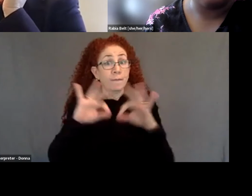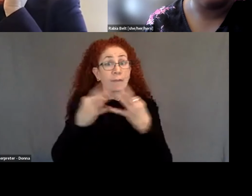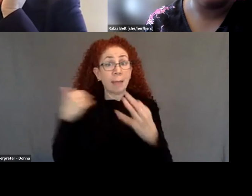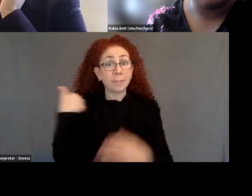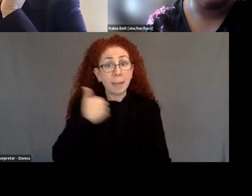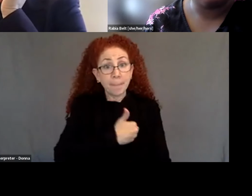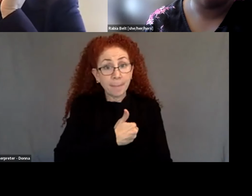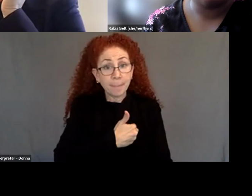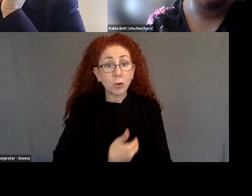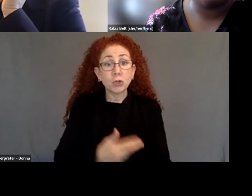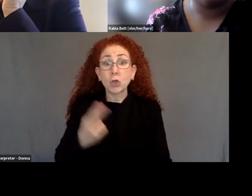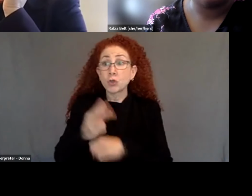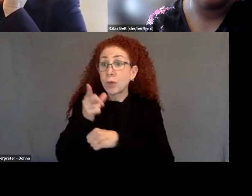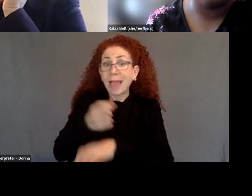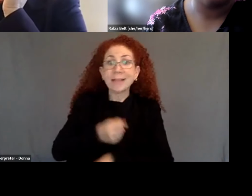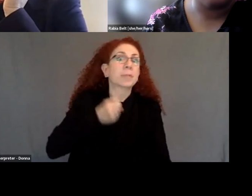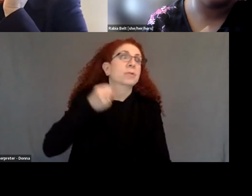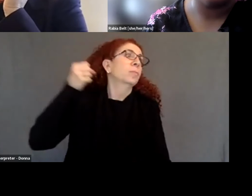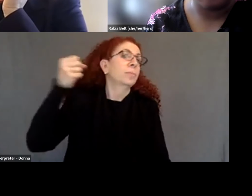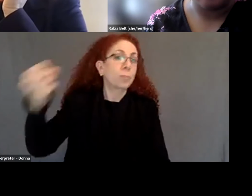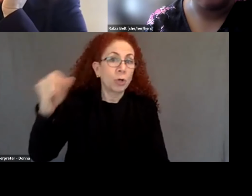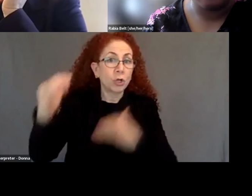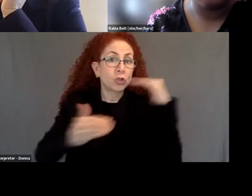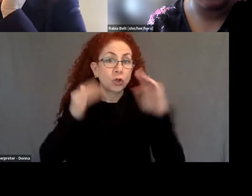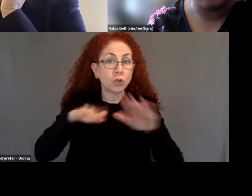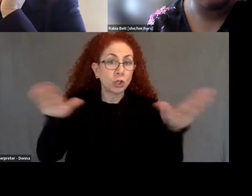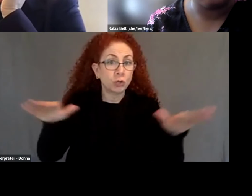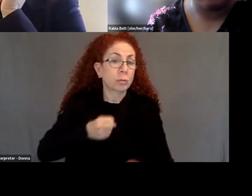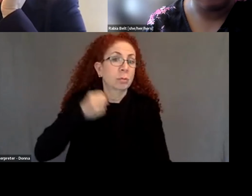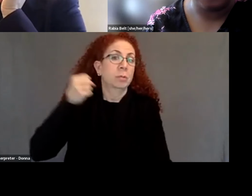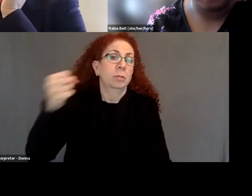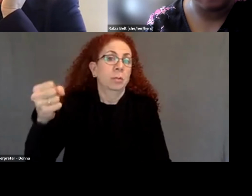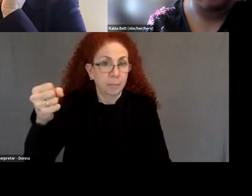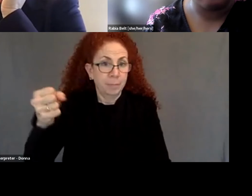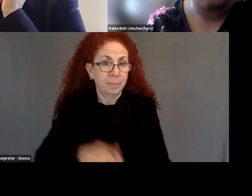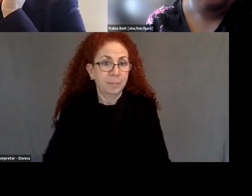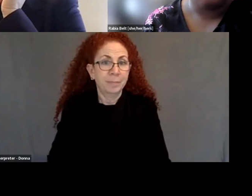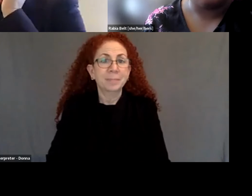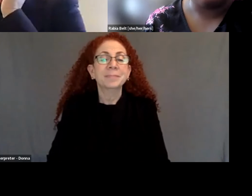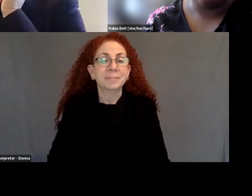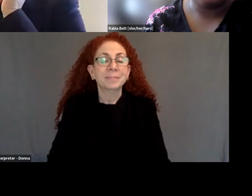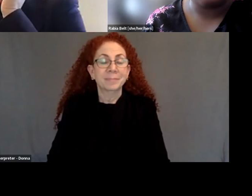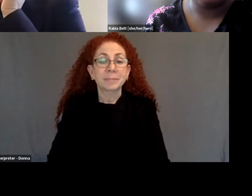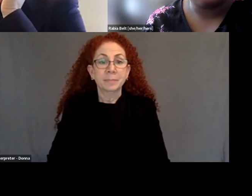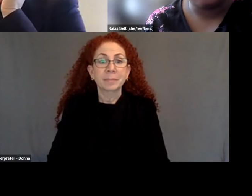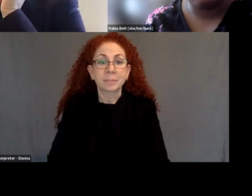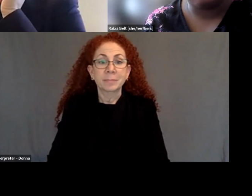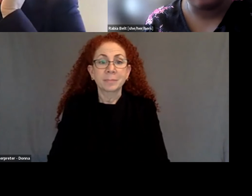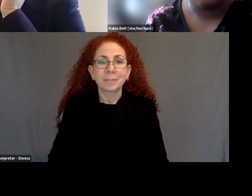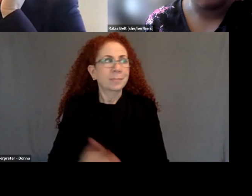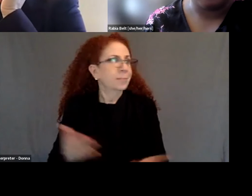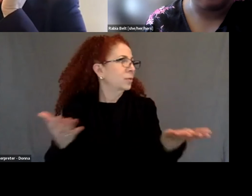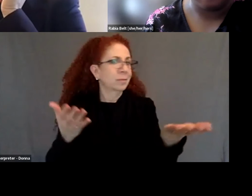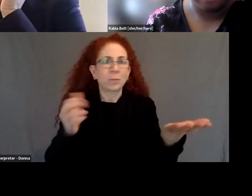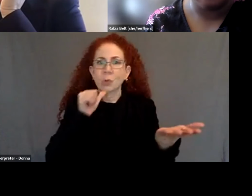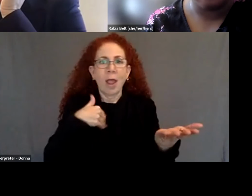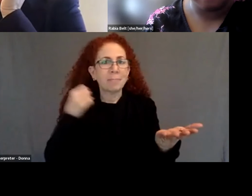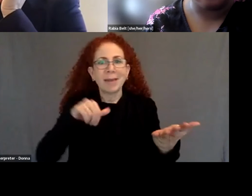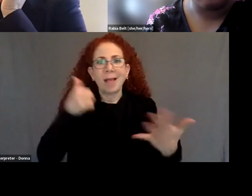them essentially as places to put their adult children or sort of adult loved ones, because we don't have a lot of